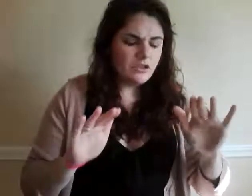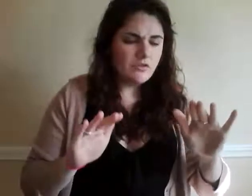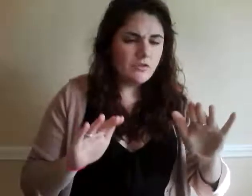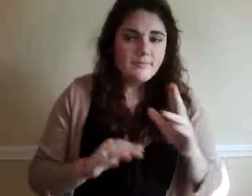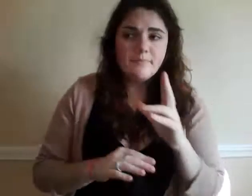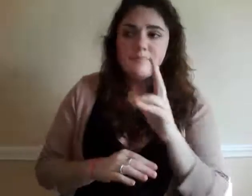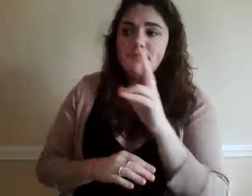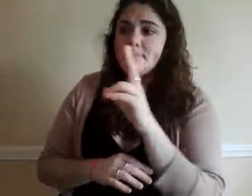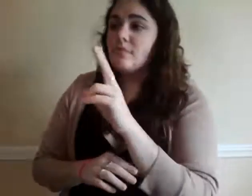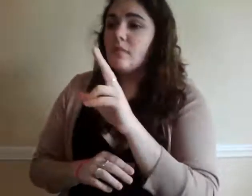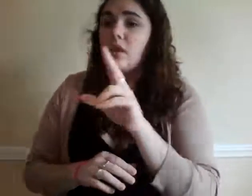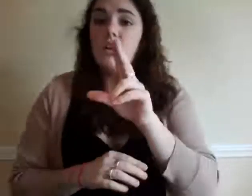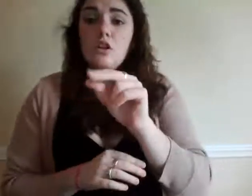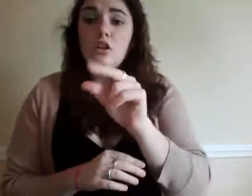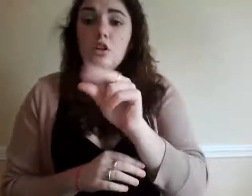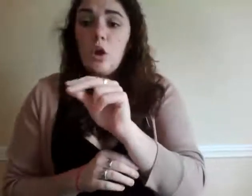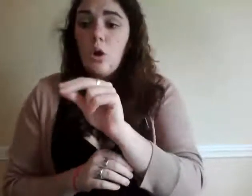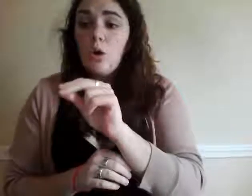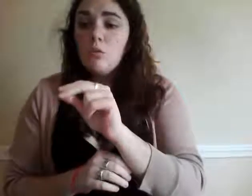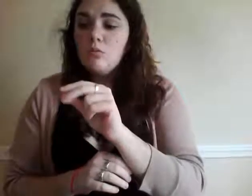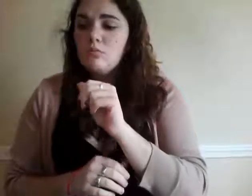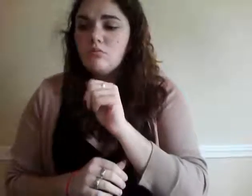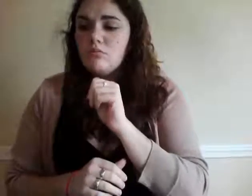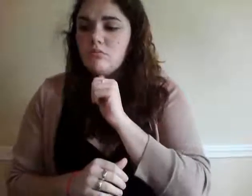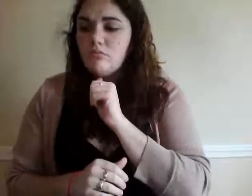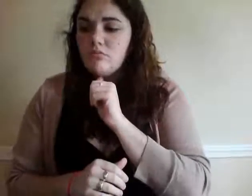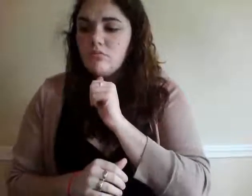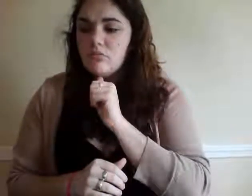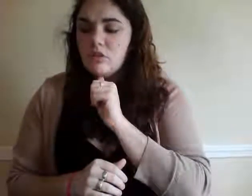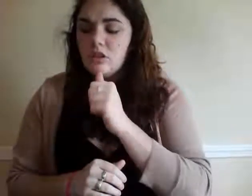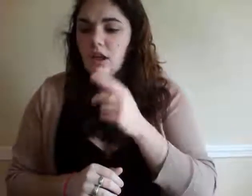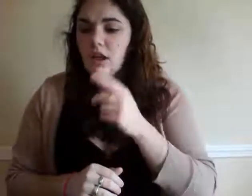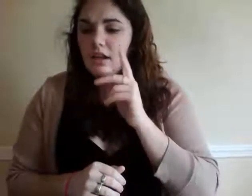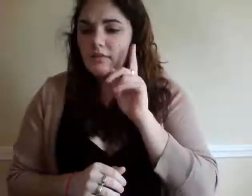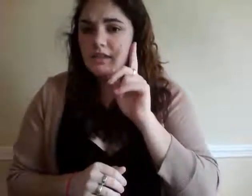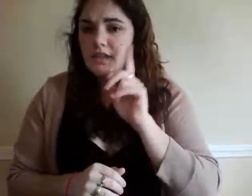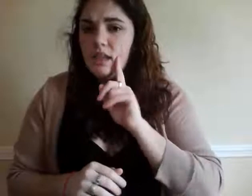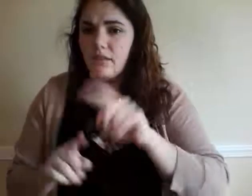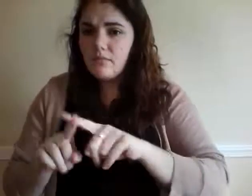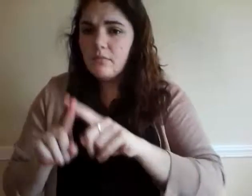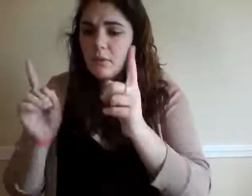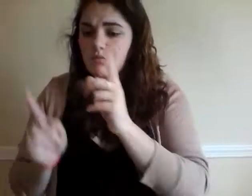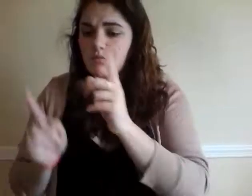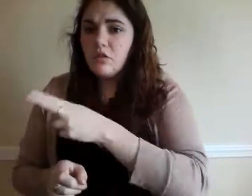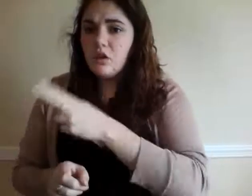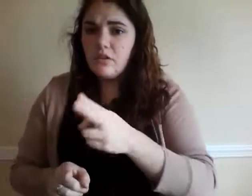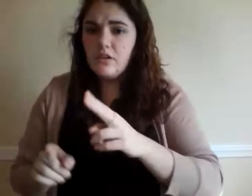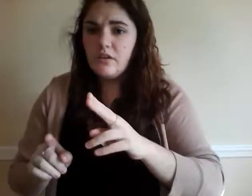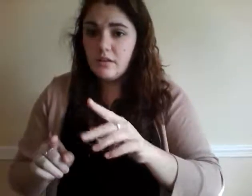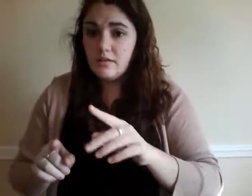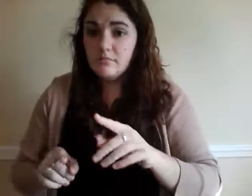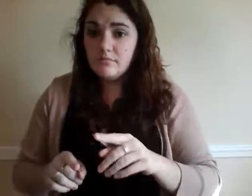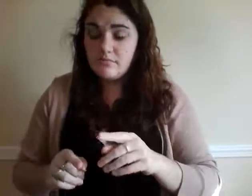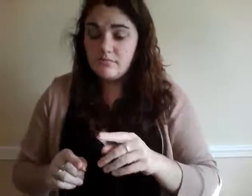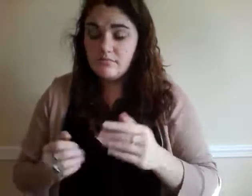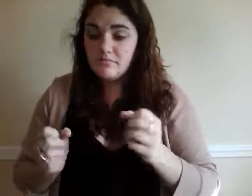and some of them did quite well. Okay. So you haven't had any deaf children